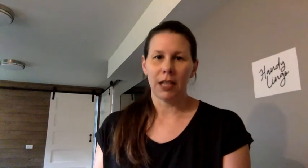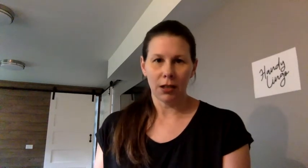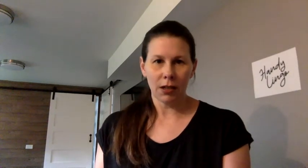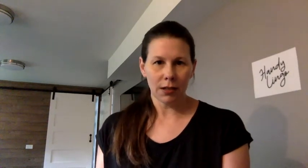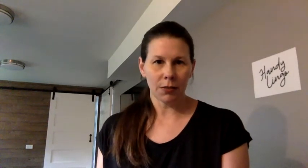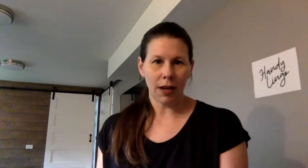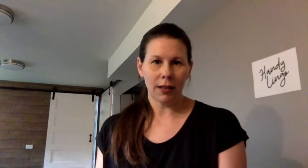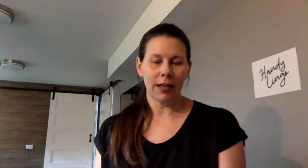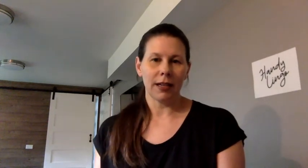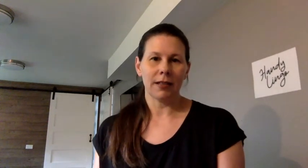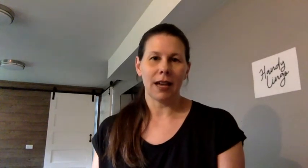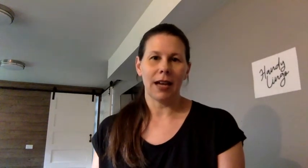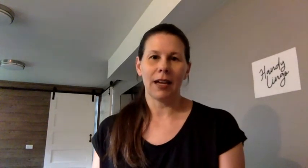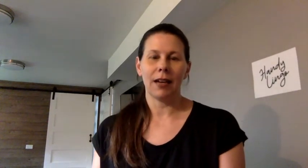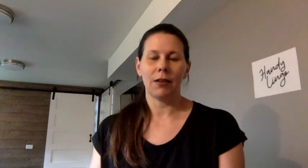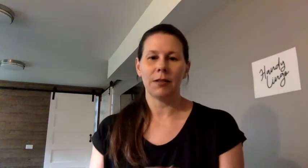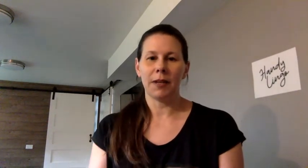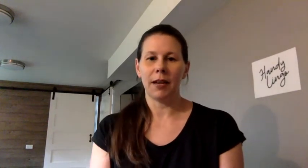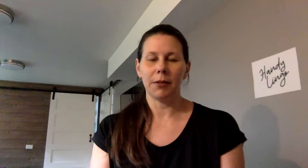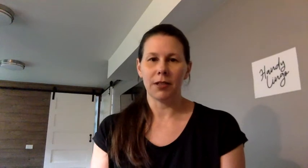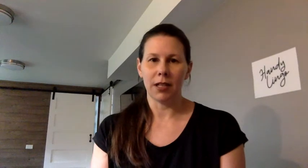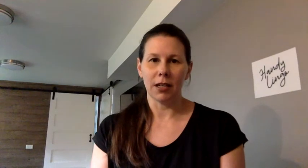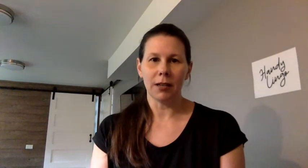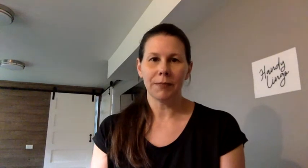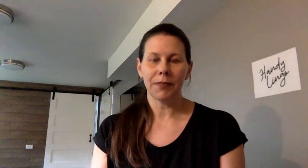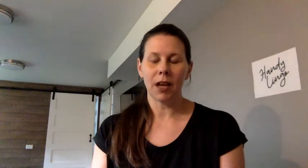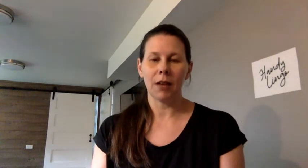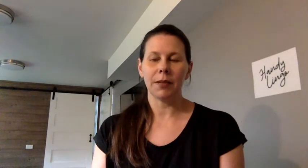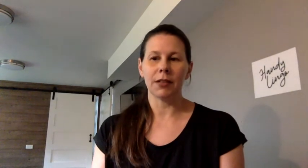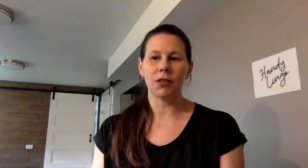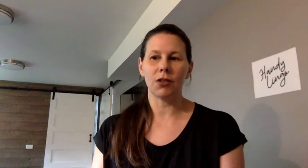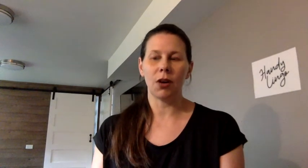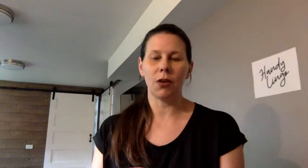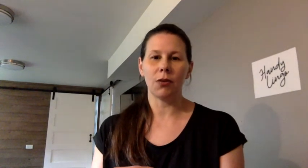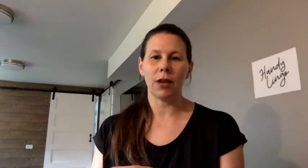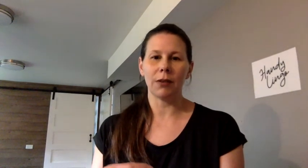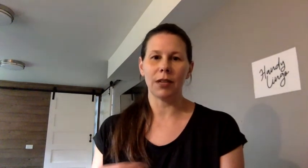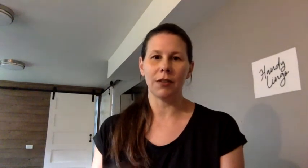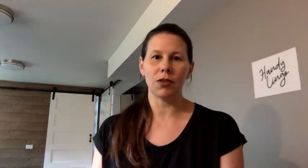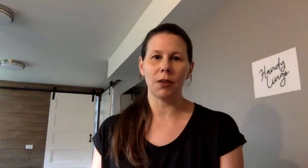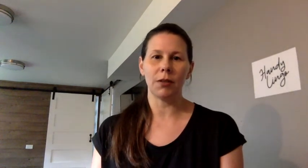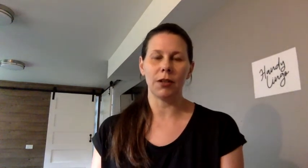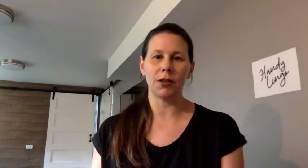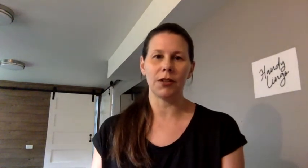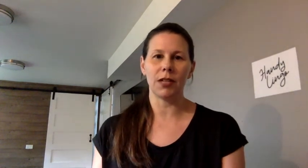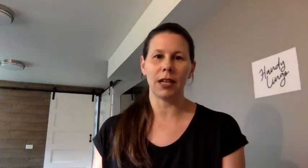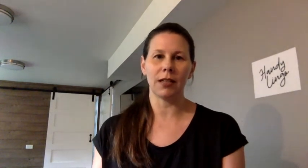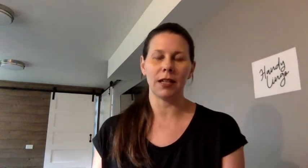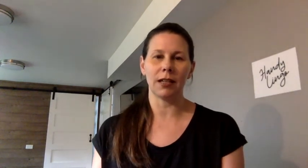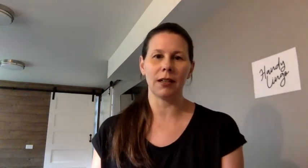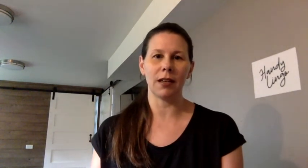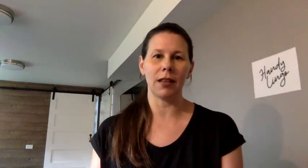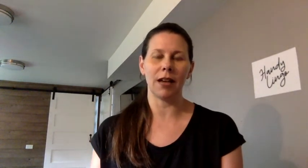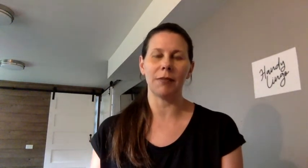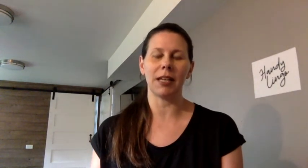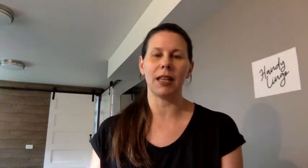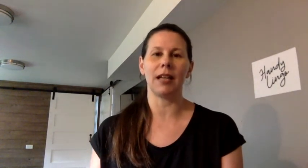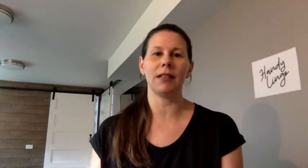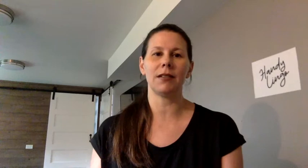hear as well as I had always been able to hear. And so I was having trouble understanding a lot of my clients. And